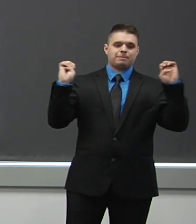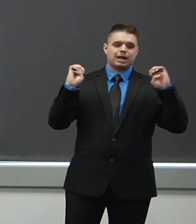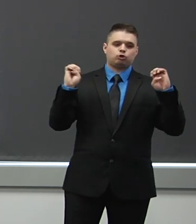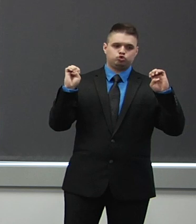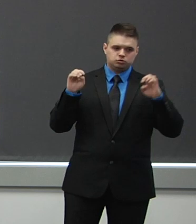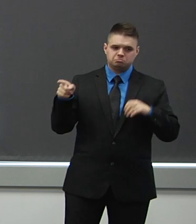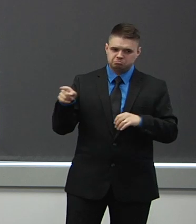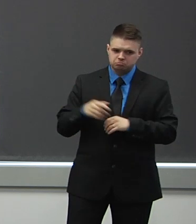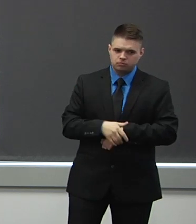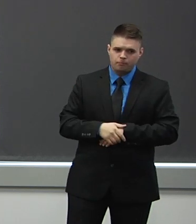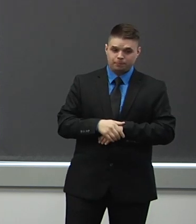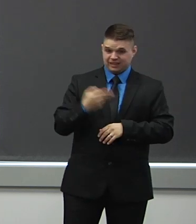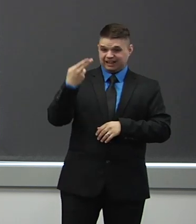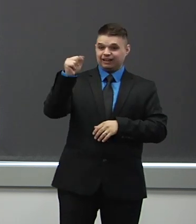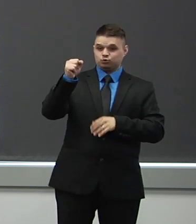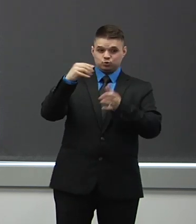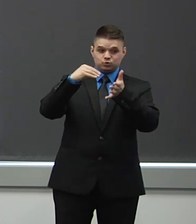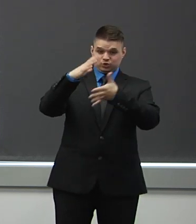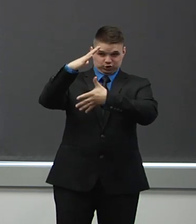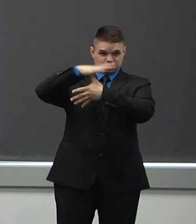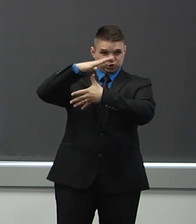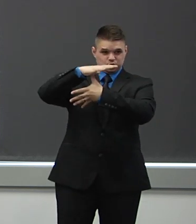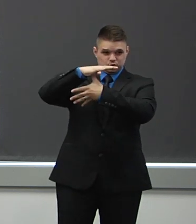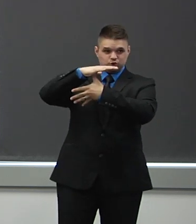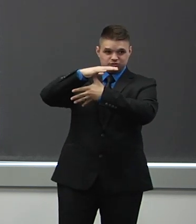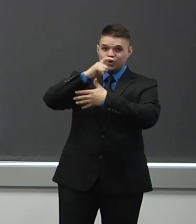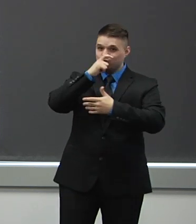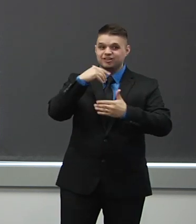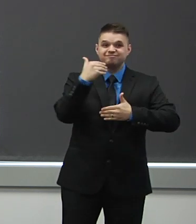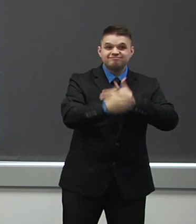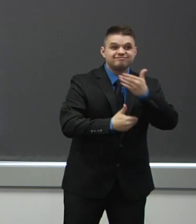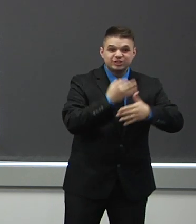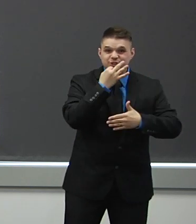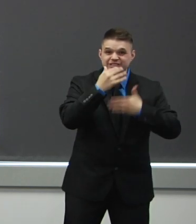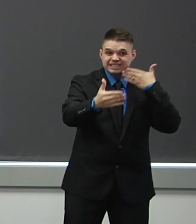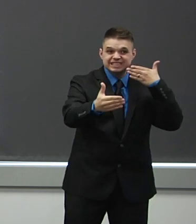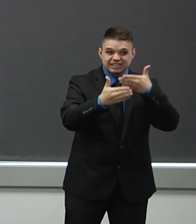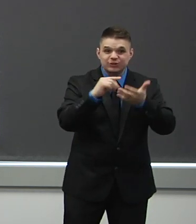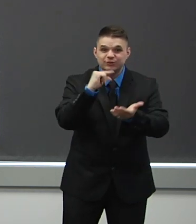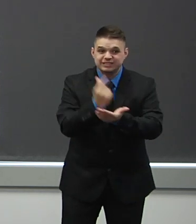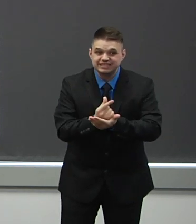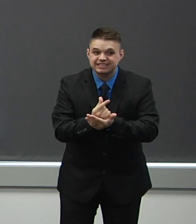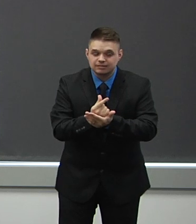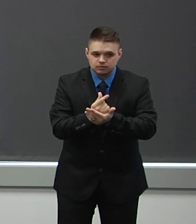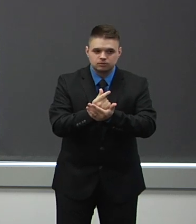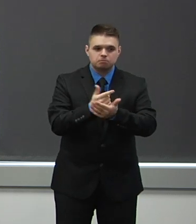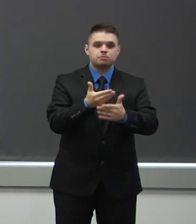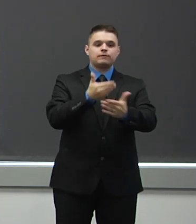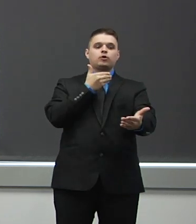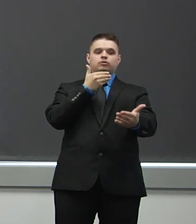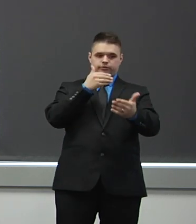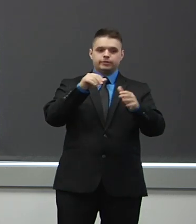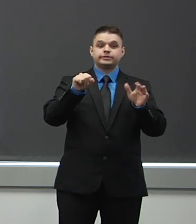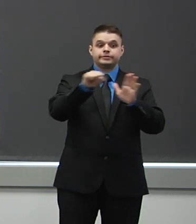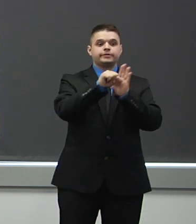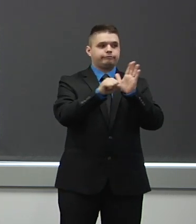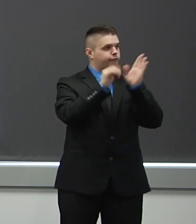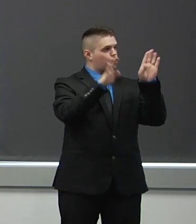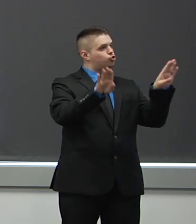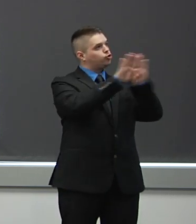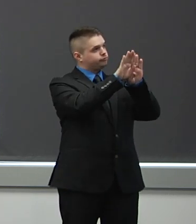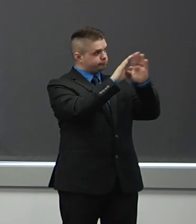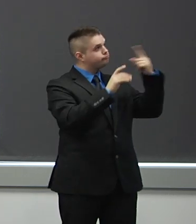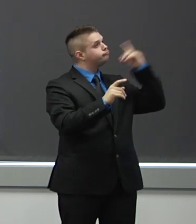our high school seniors who were on track to graduate prior to the statewide school